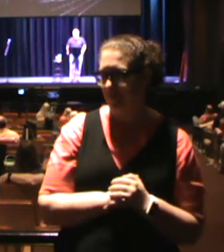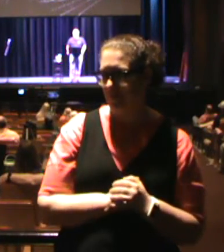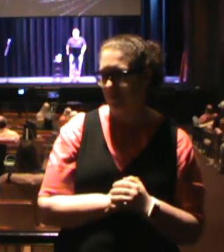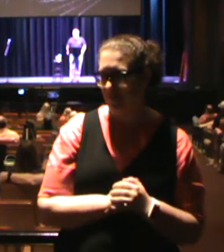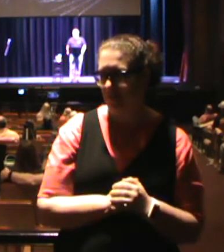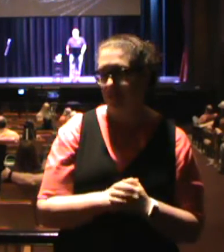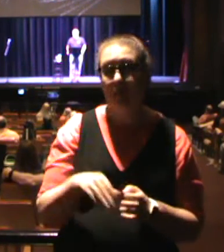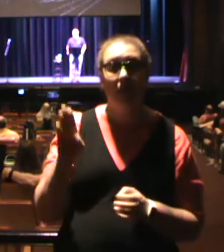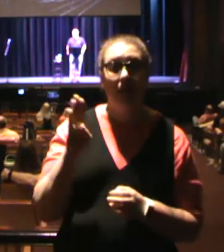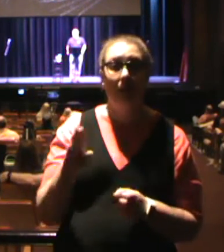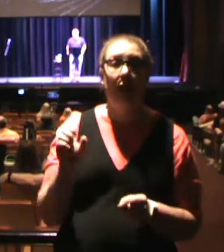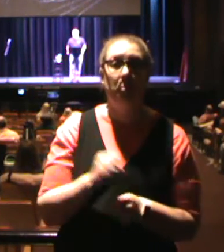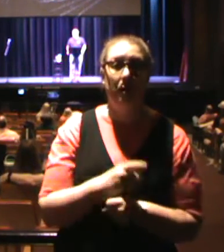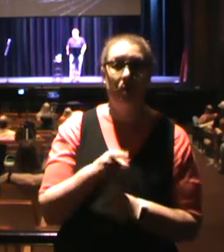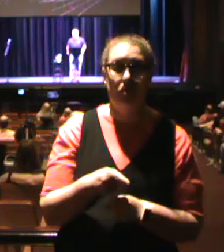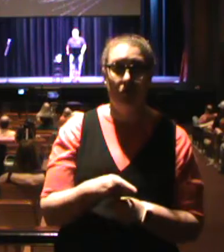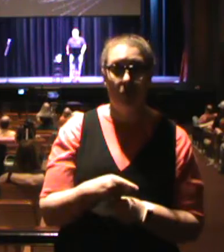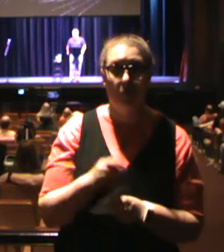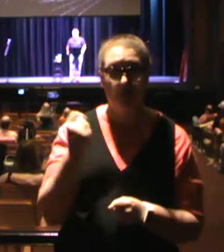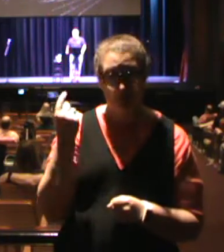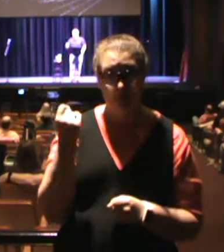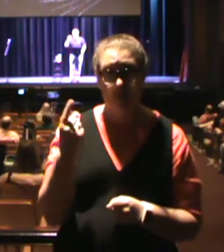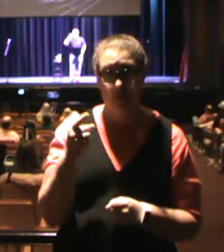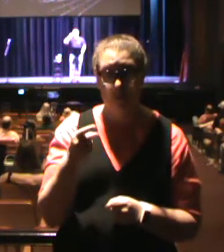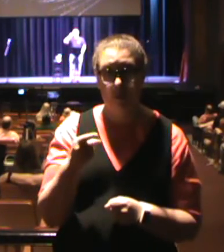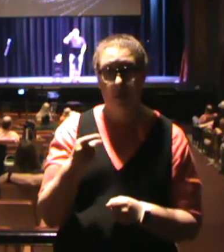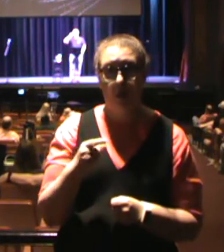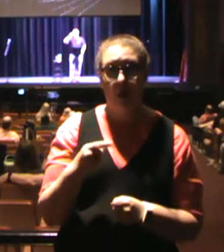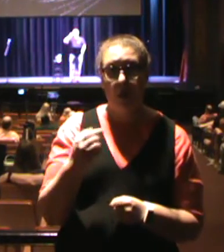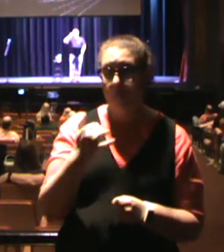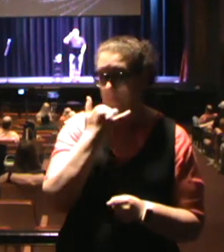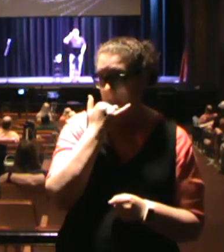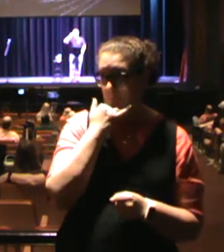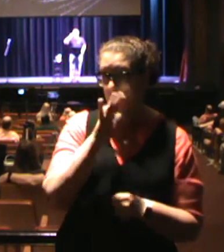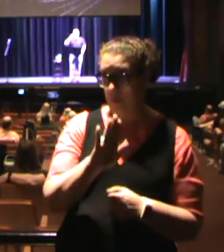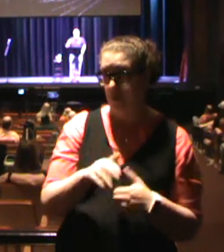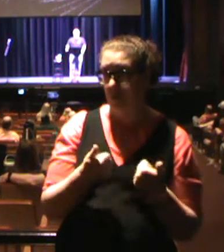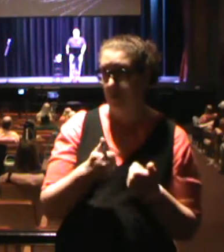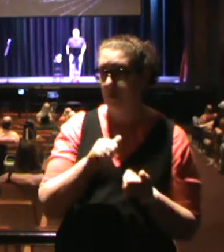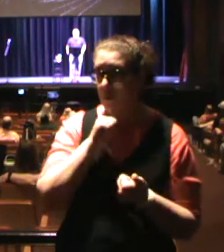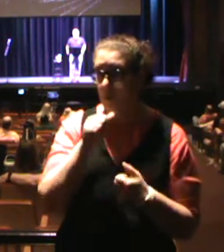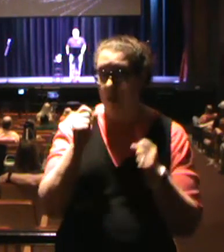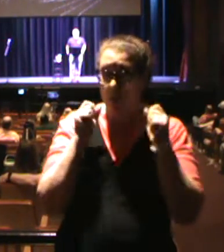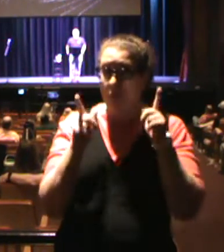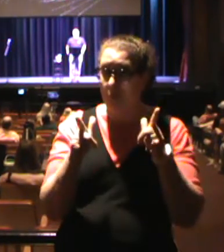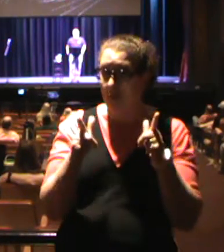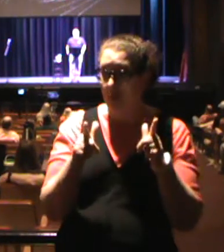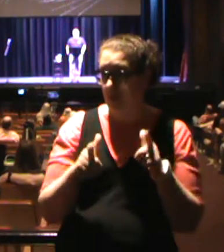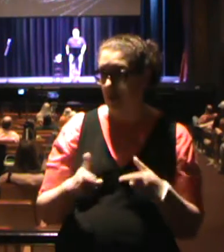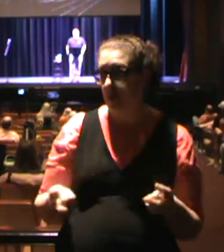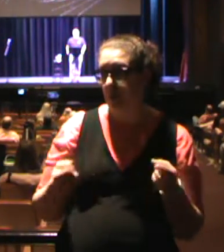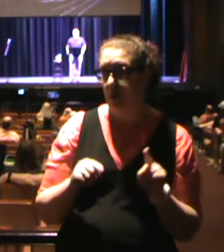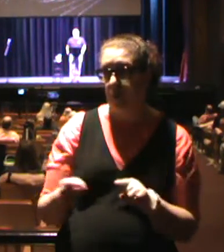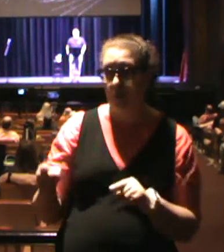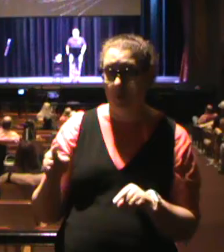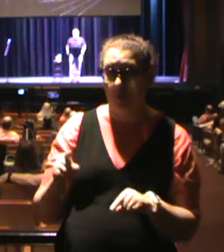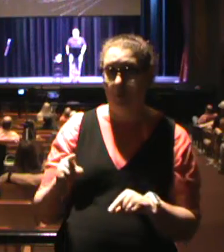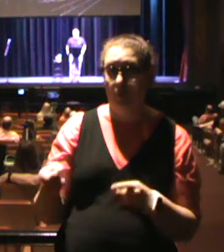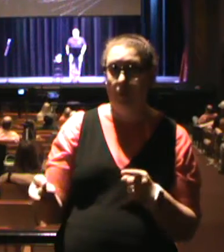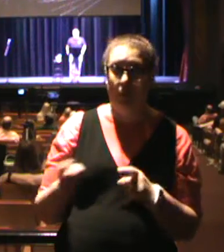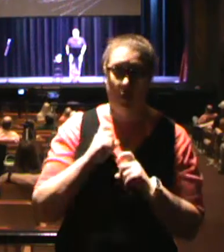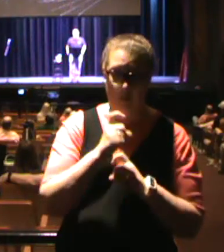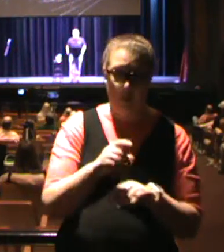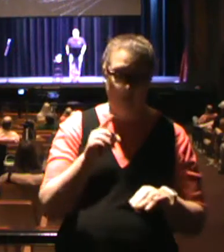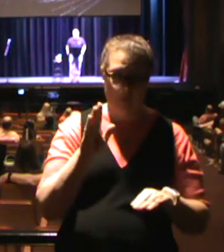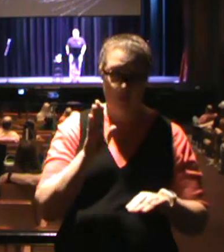right? When God makes you aware of your shortcomings in your life, don't be surprised. He brings discipline into your